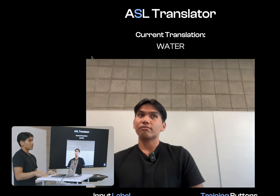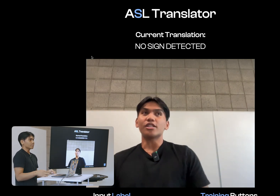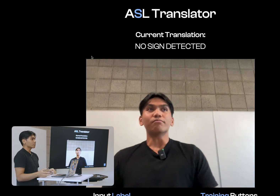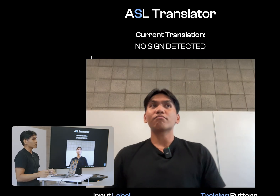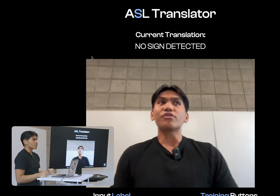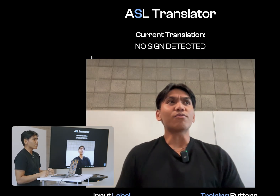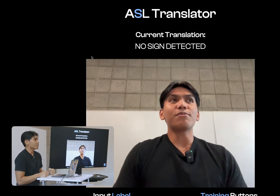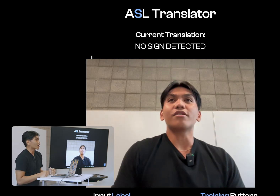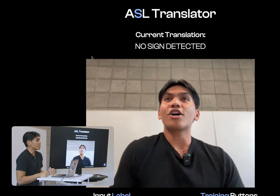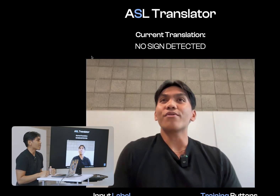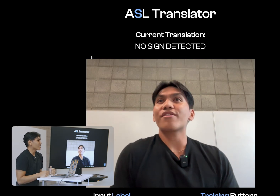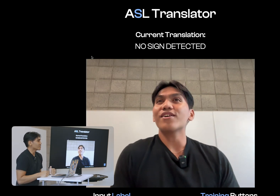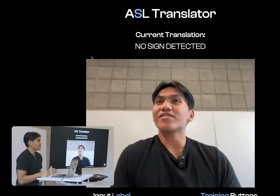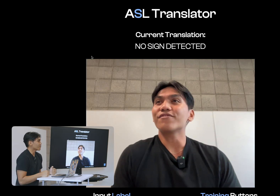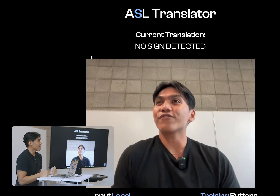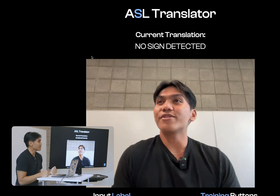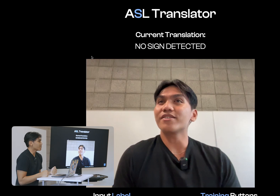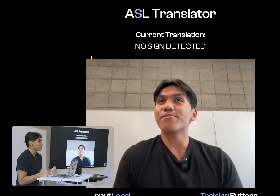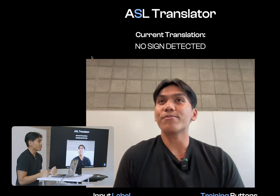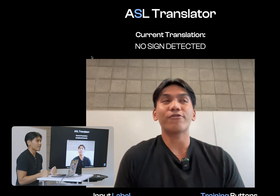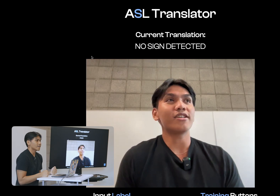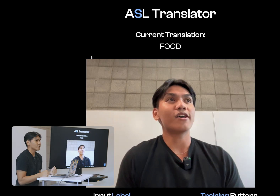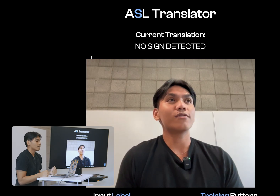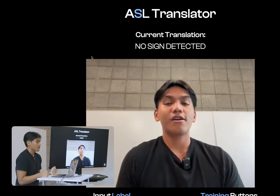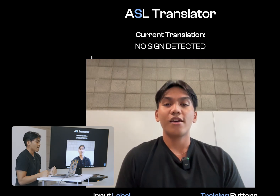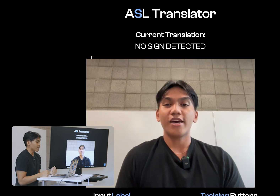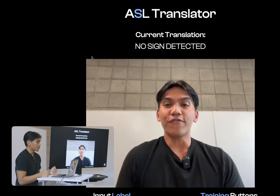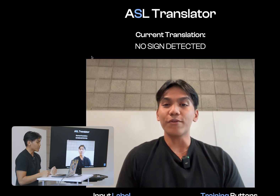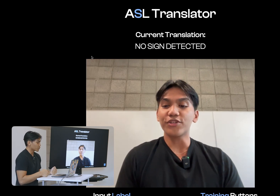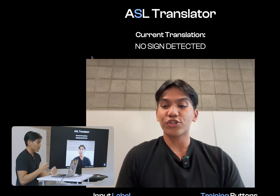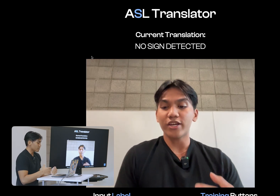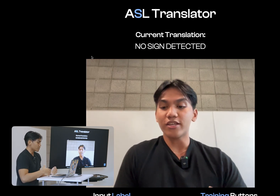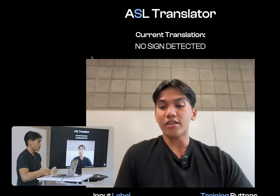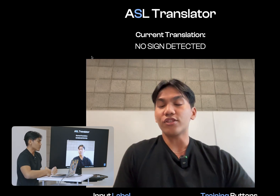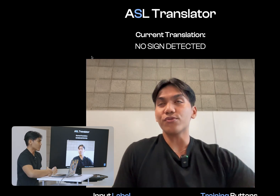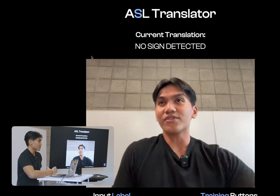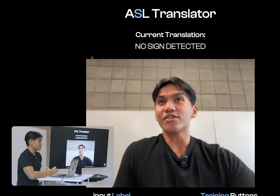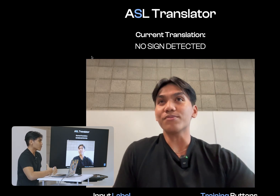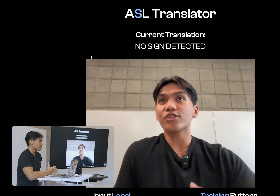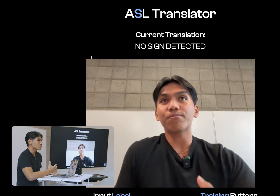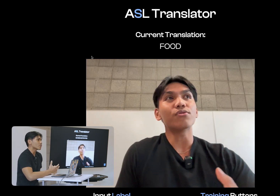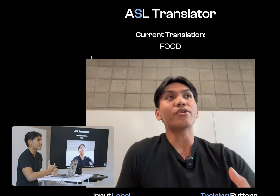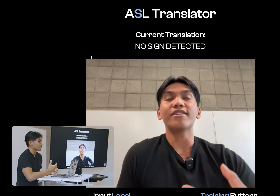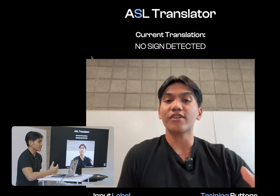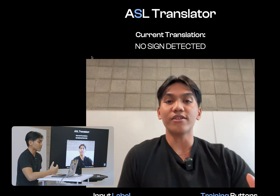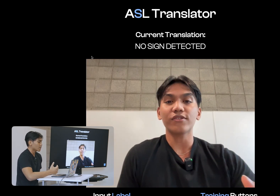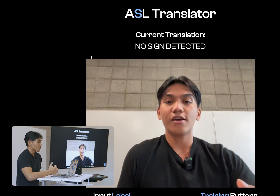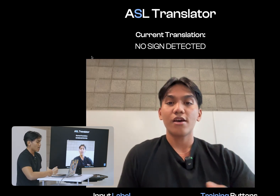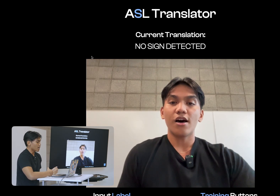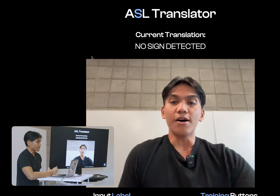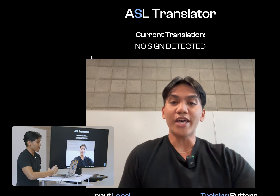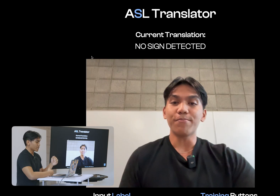it, there's maybe a couple of thousand frames in memory right now. And from this training, it knows some simple hand